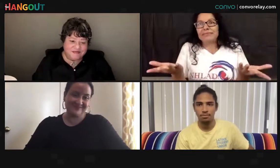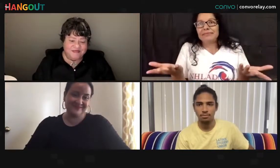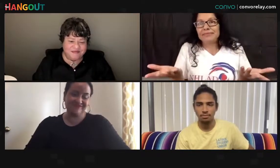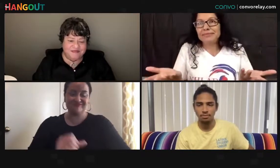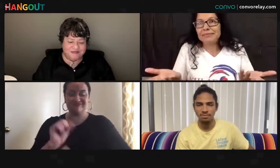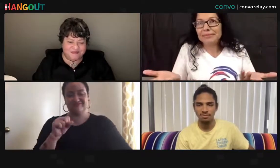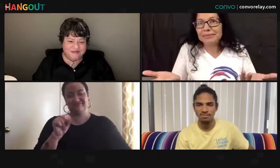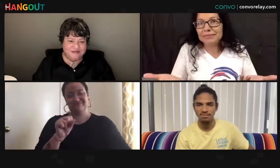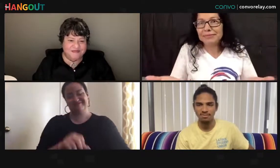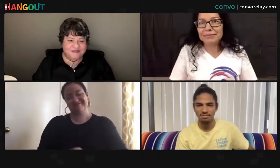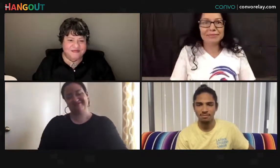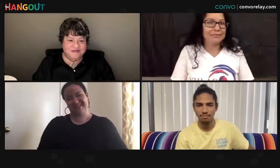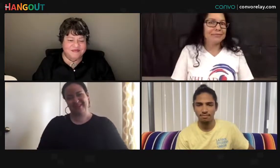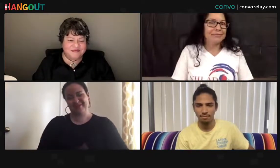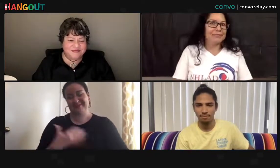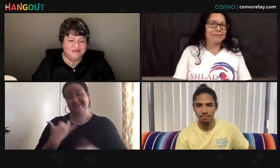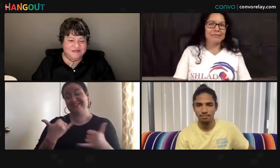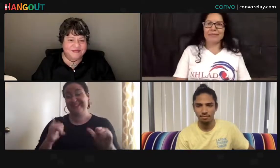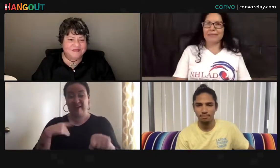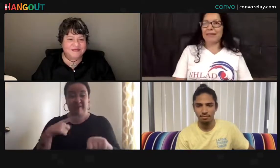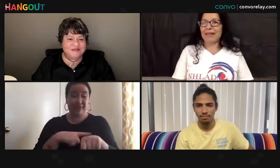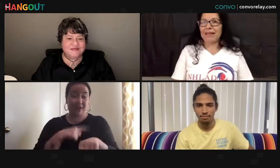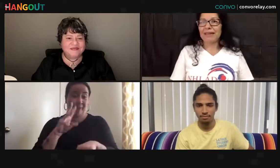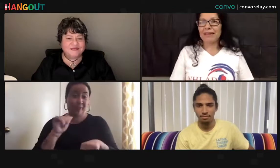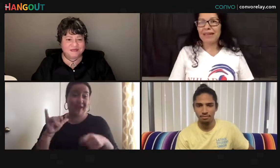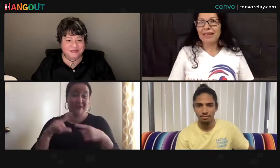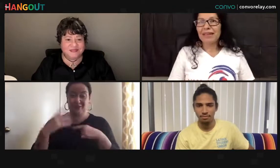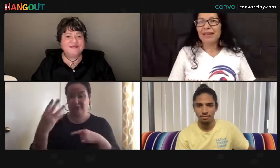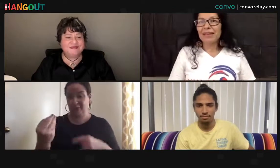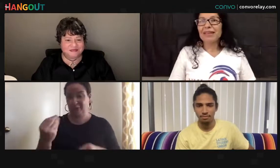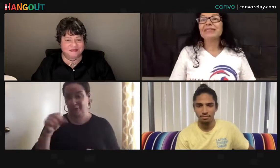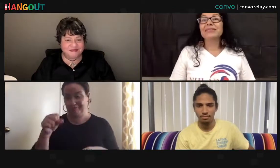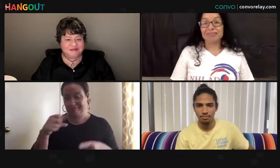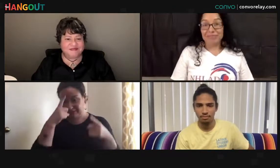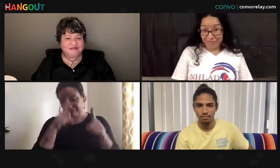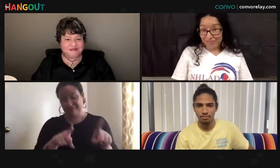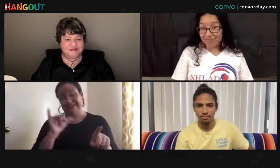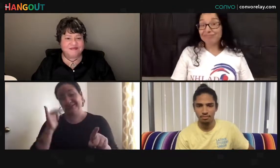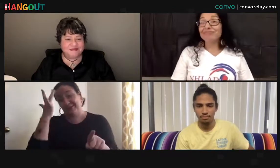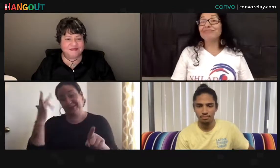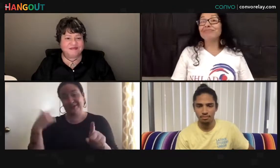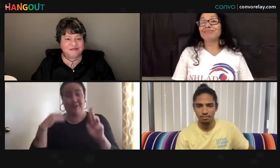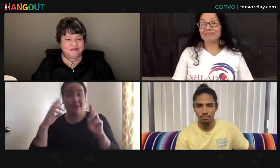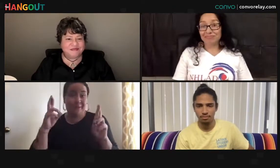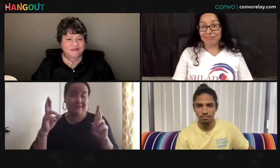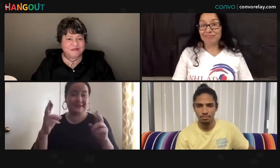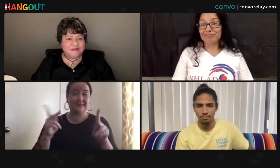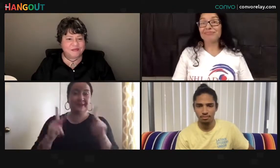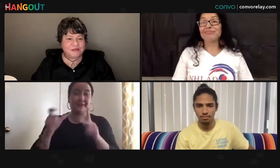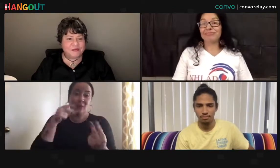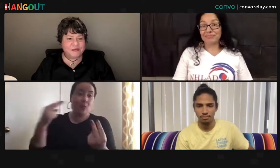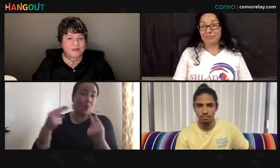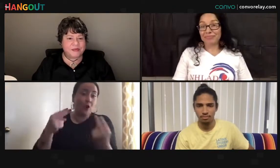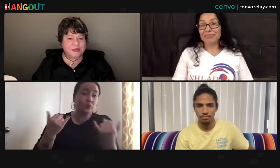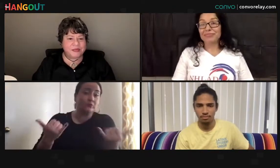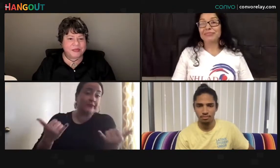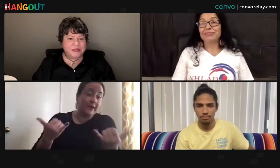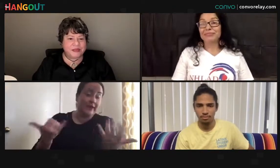immigrants and it's the great debate and it never stops. Yes, this is Melissa. We still have a long way to go. I definitely agree. That's why I hope people